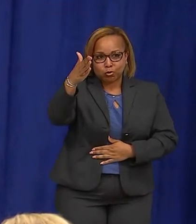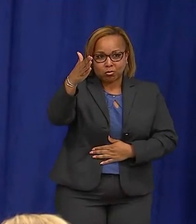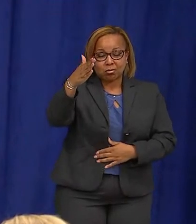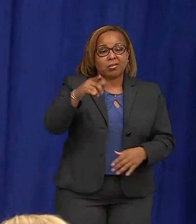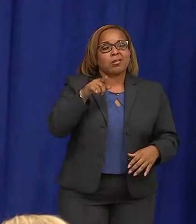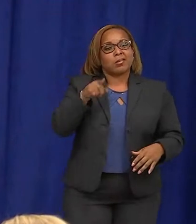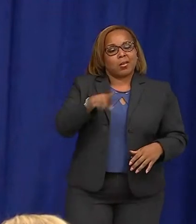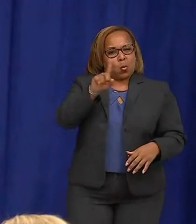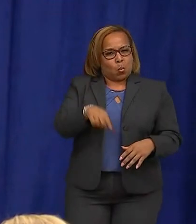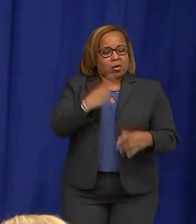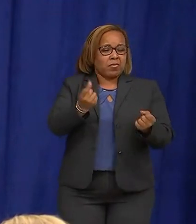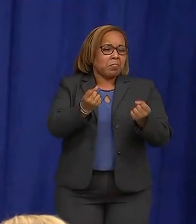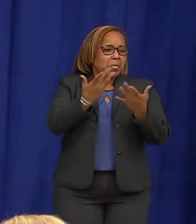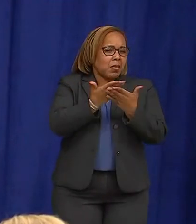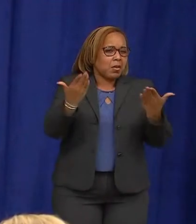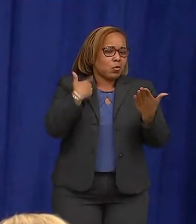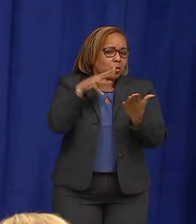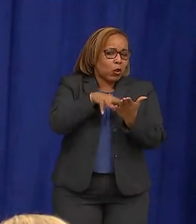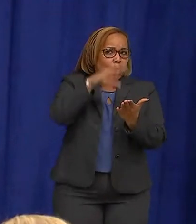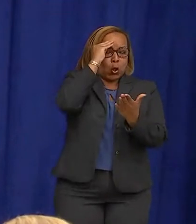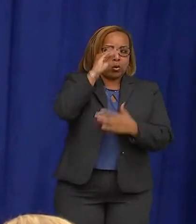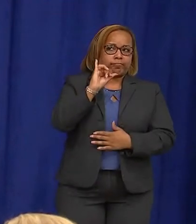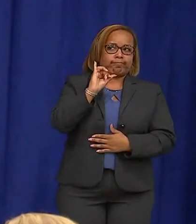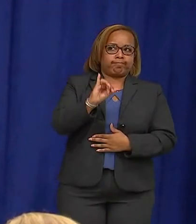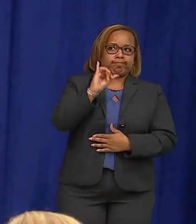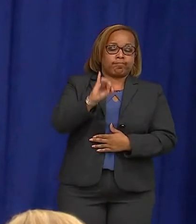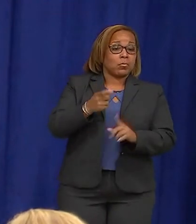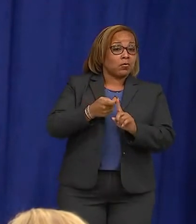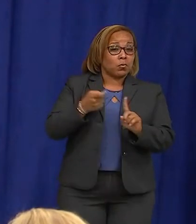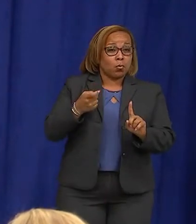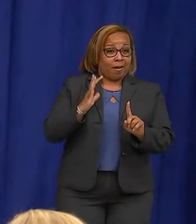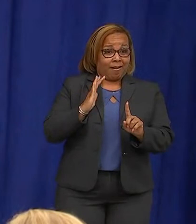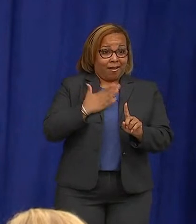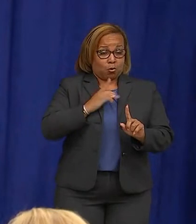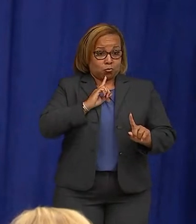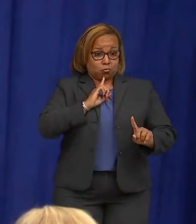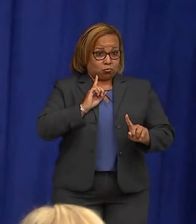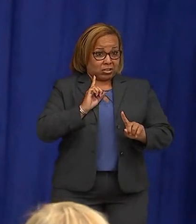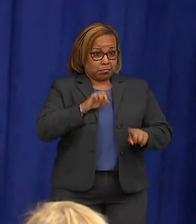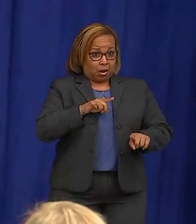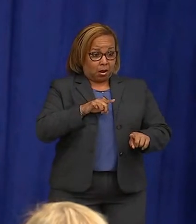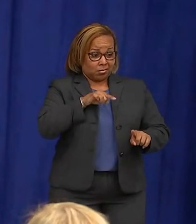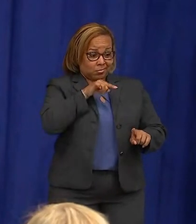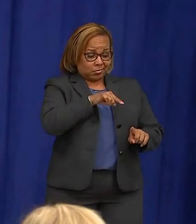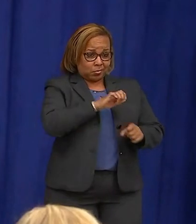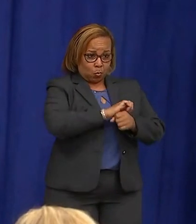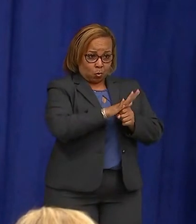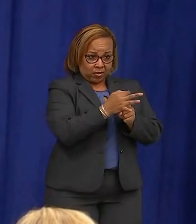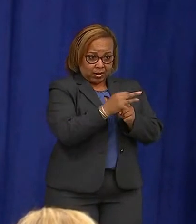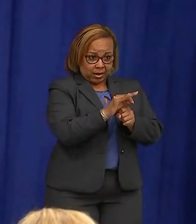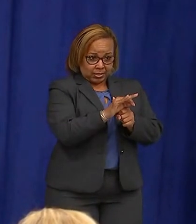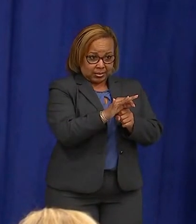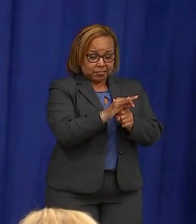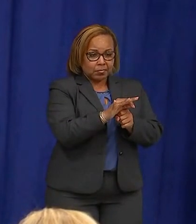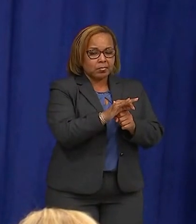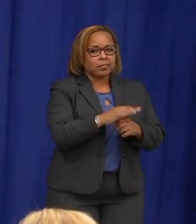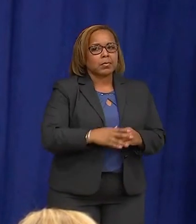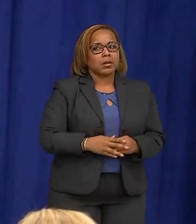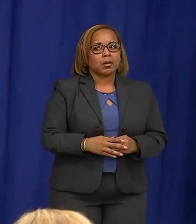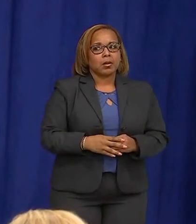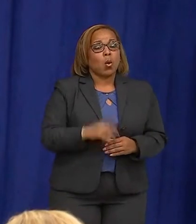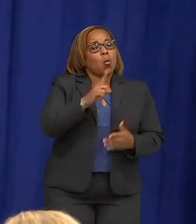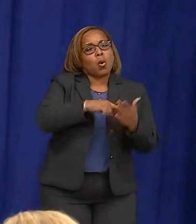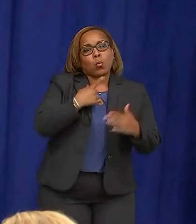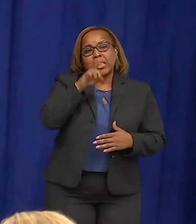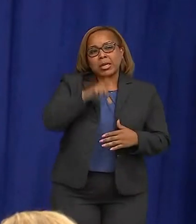of the many lessons that we have learned through our response to COVID-19 is that what